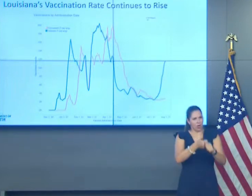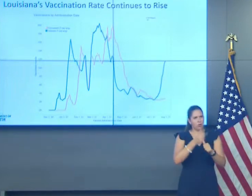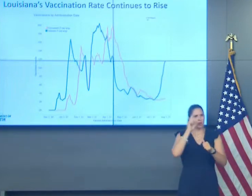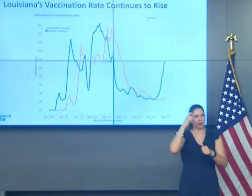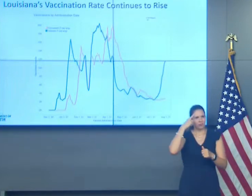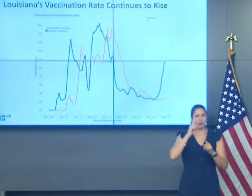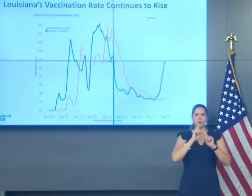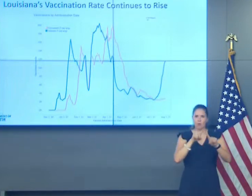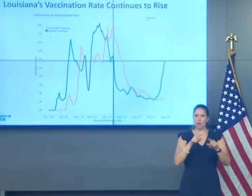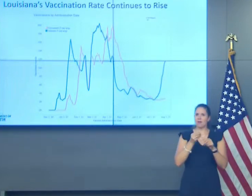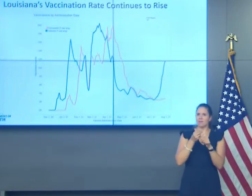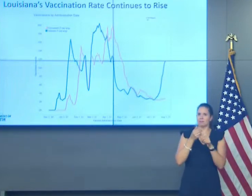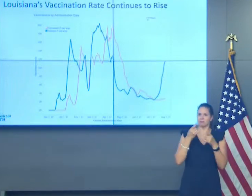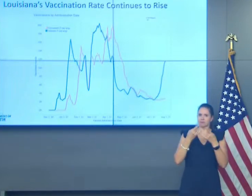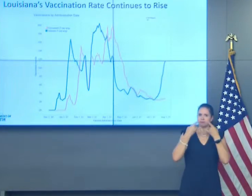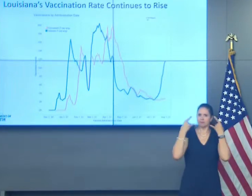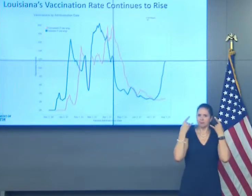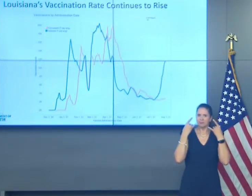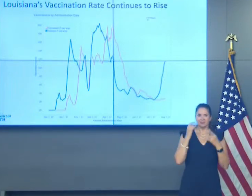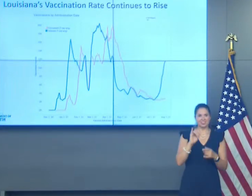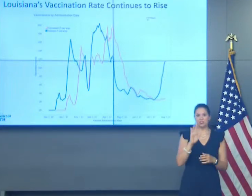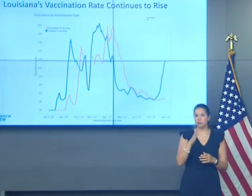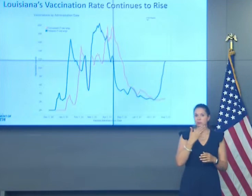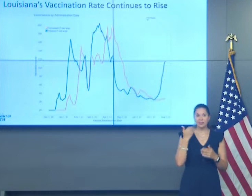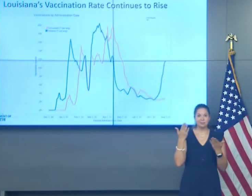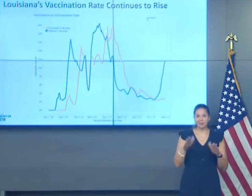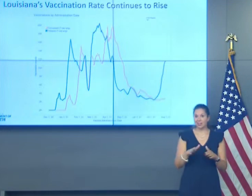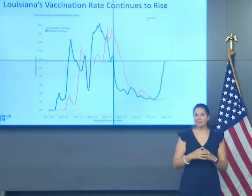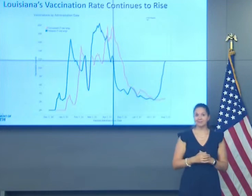mask. Simple, safe, and it's really our best bet right now.